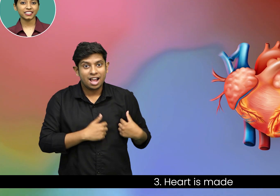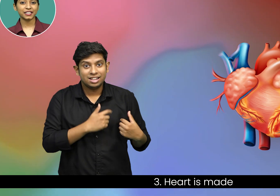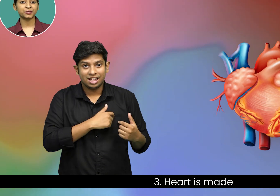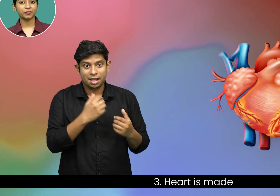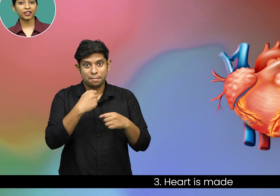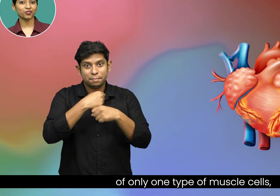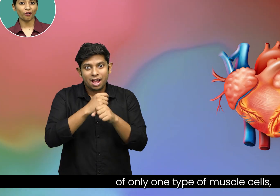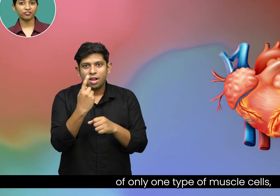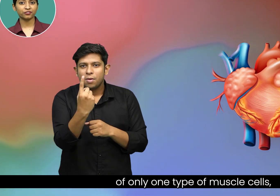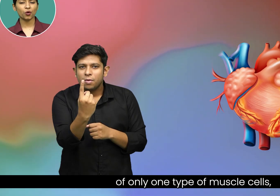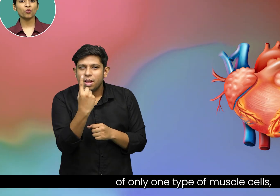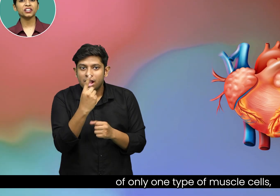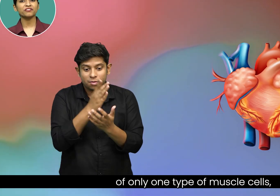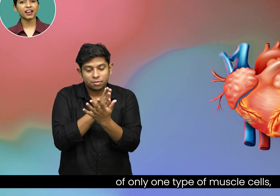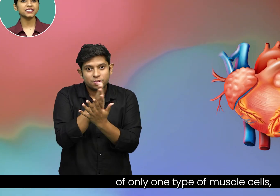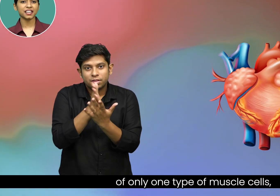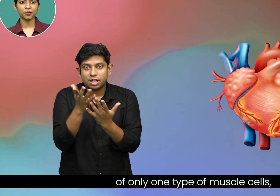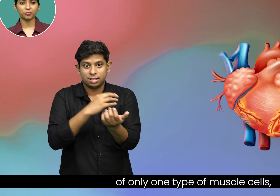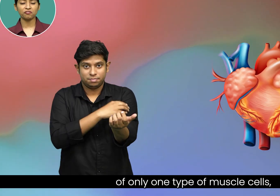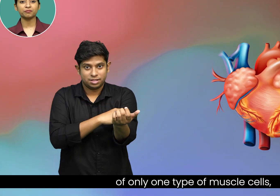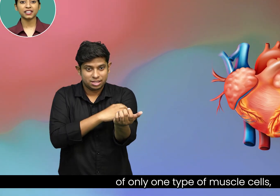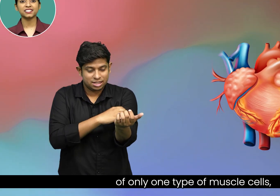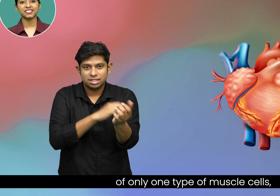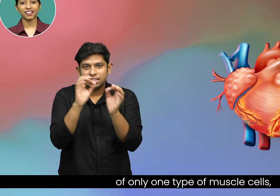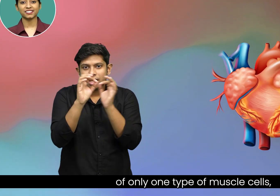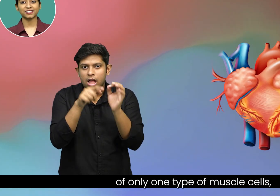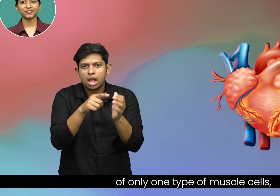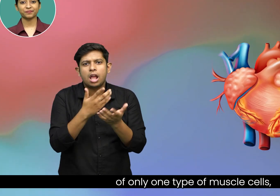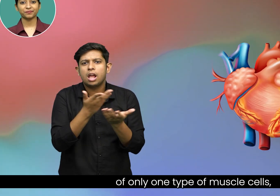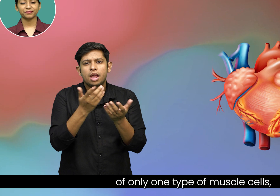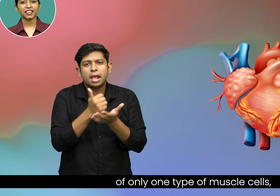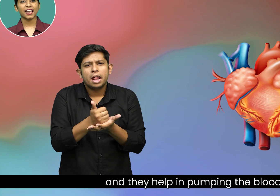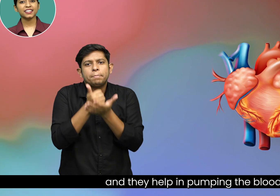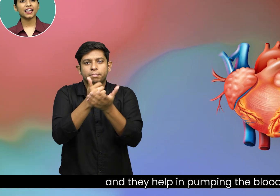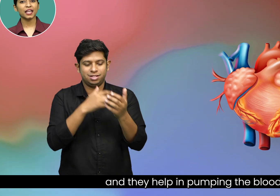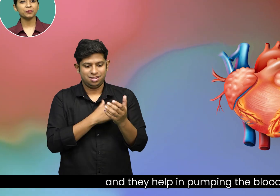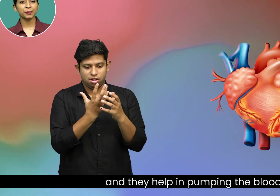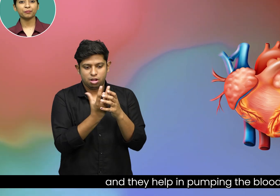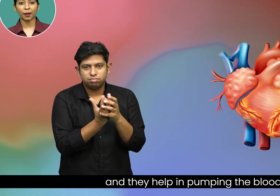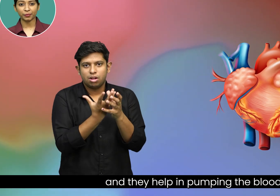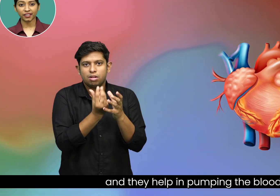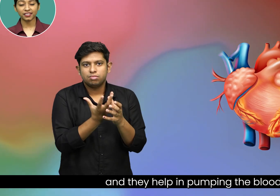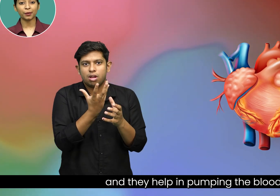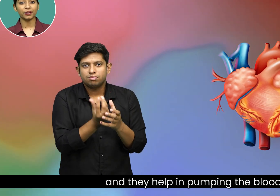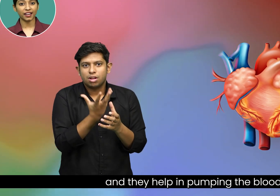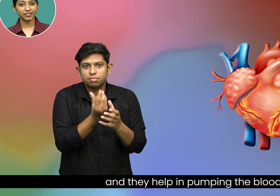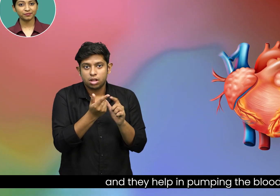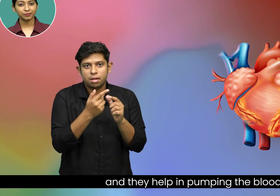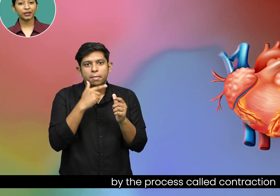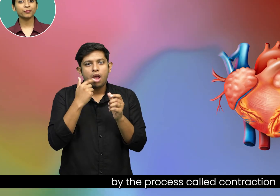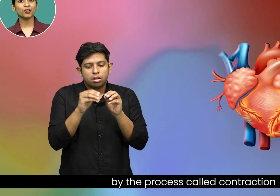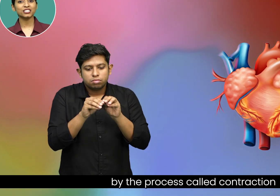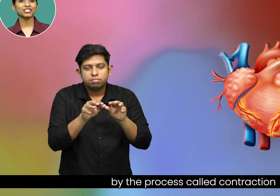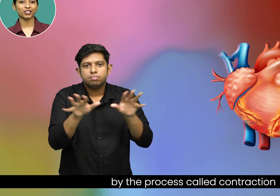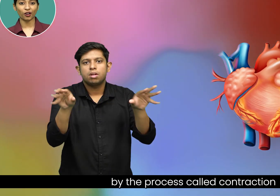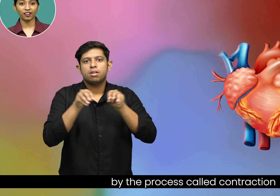Heart is made of only one type of muscle cells, and they help in pumping the blood